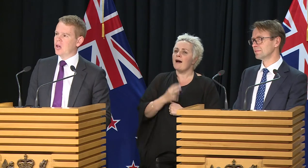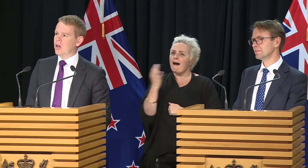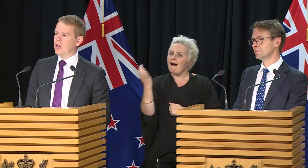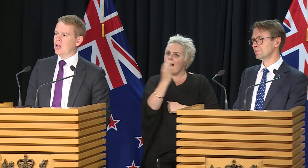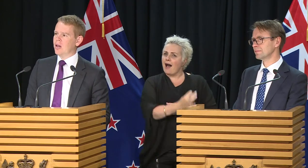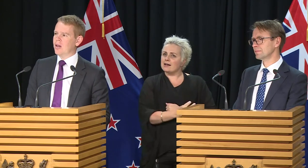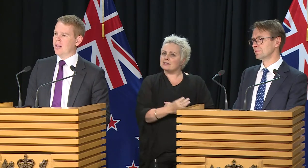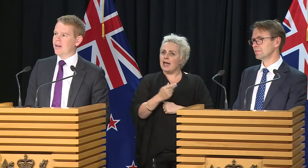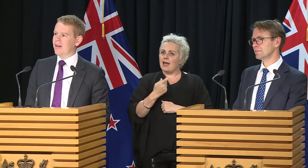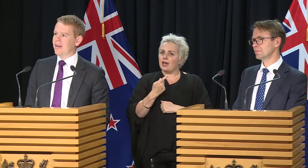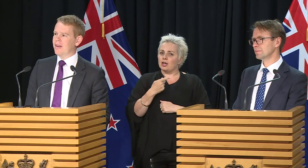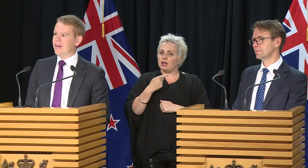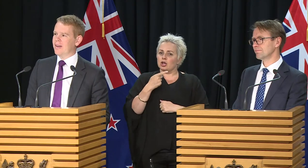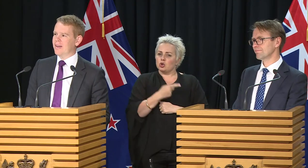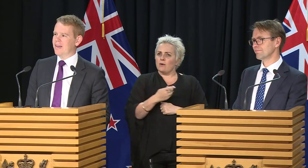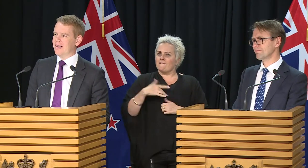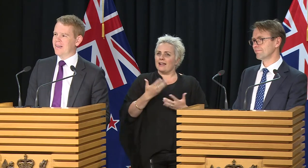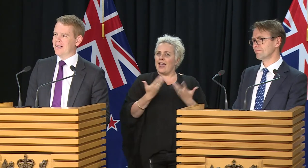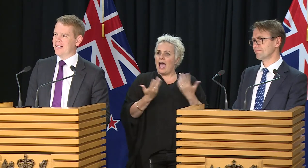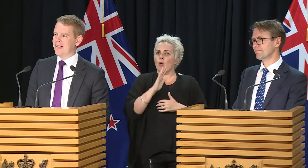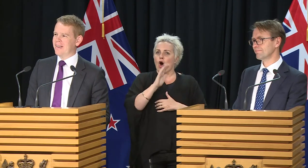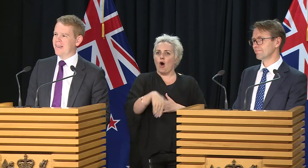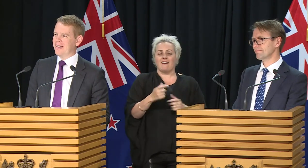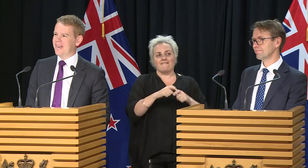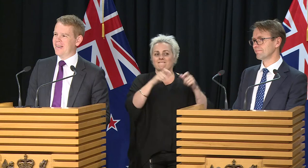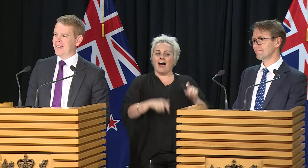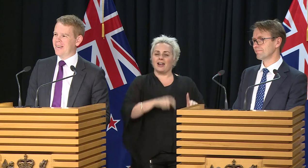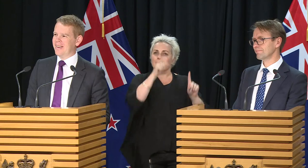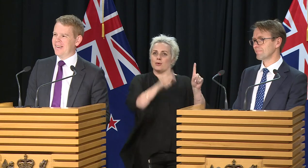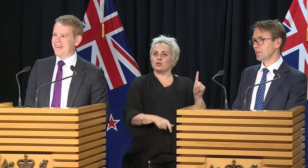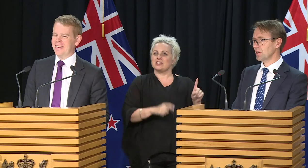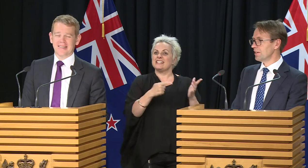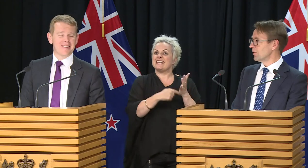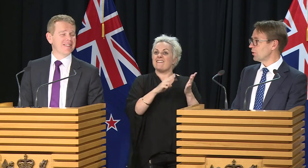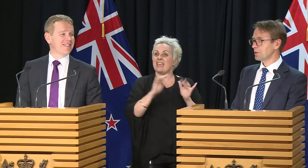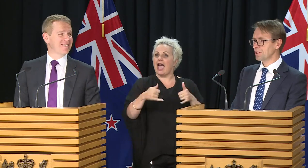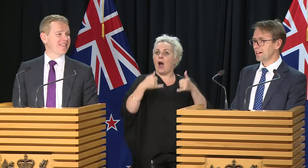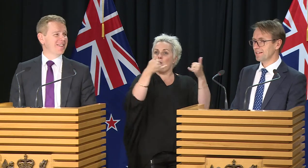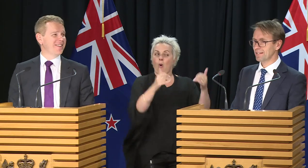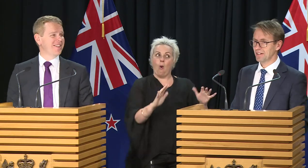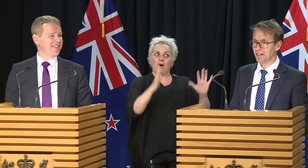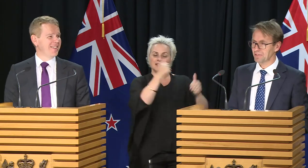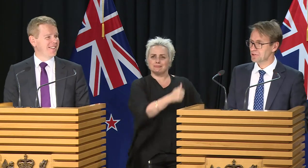about being a finalist for TV Personality of the Year at the TV Awards?